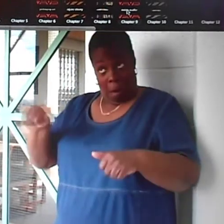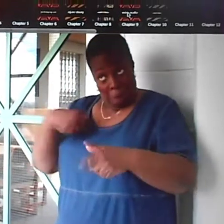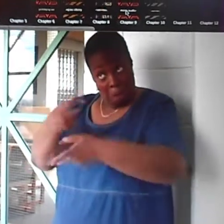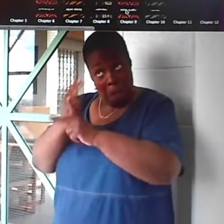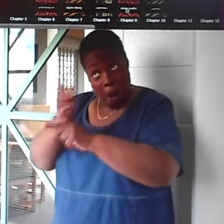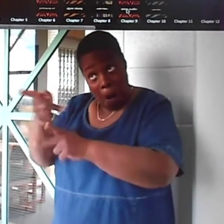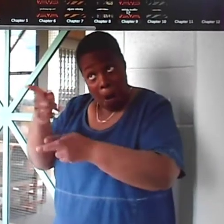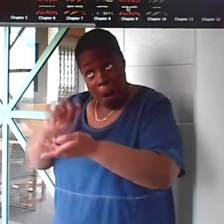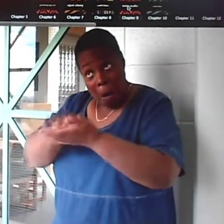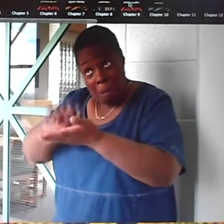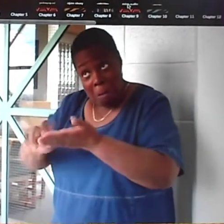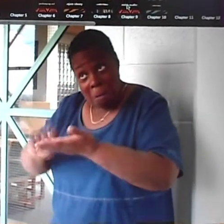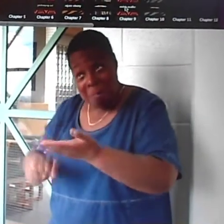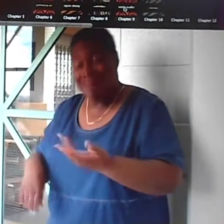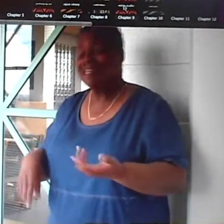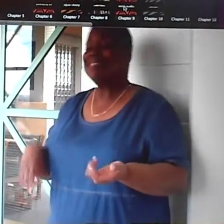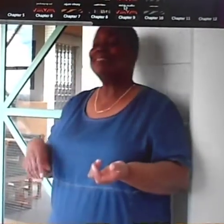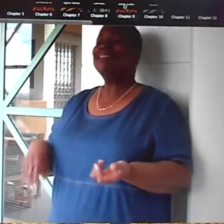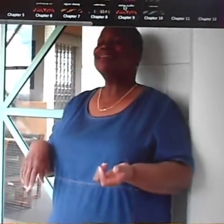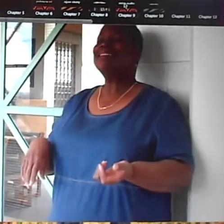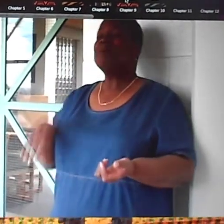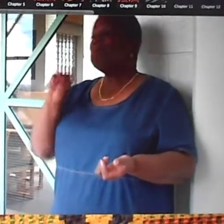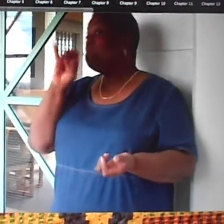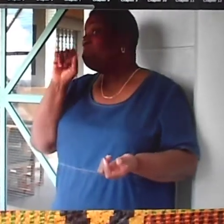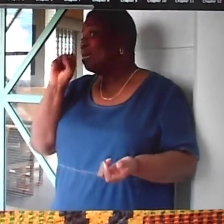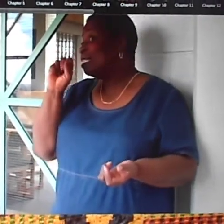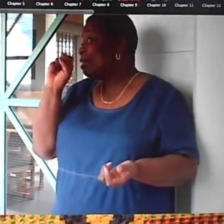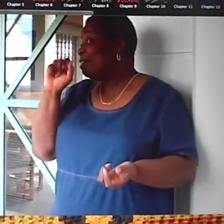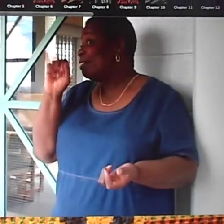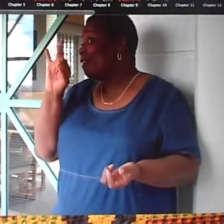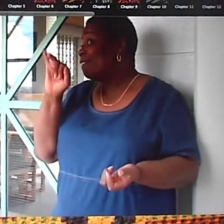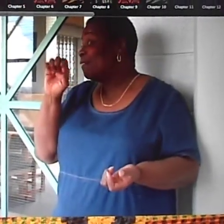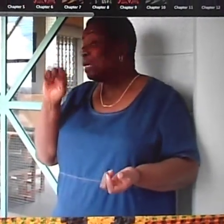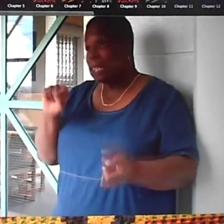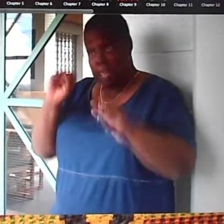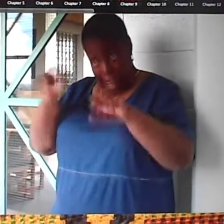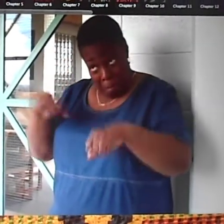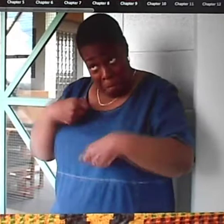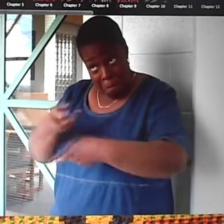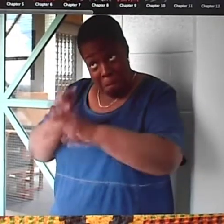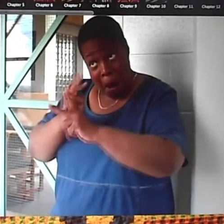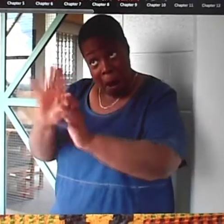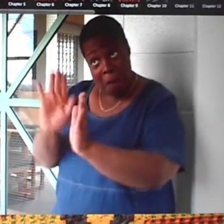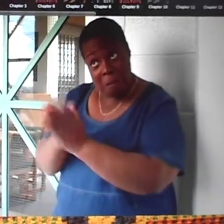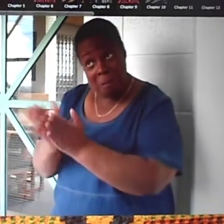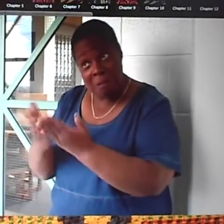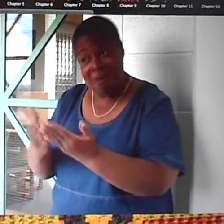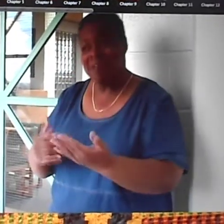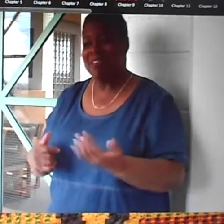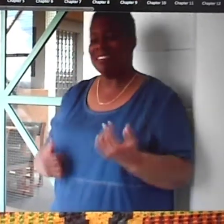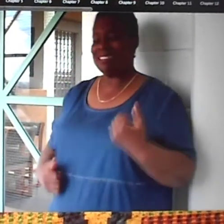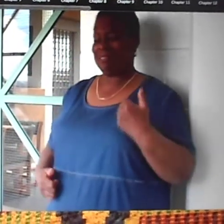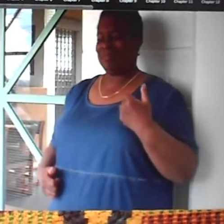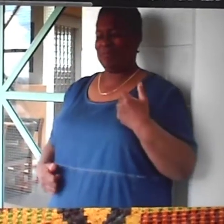Miss Nafie, can I borrow a pencil? Or Miss Nafie, can I borrow a book?